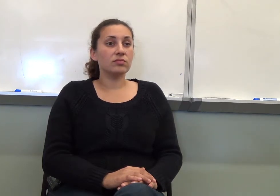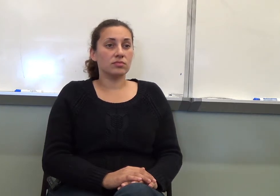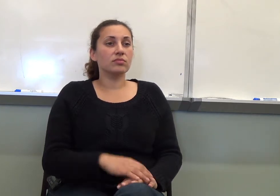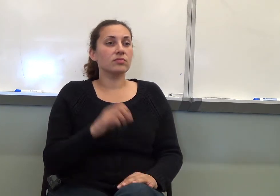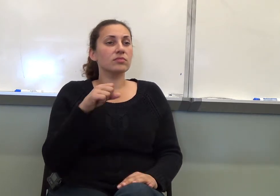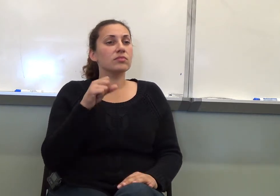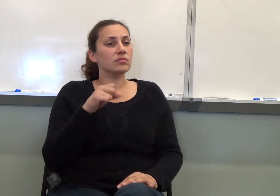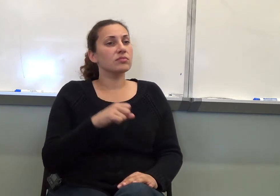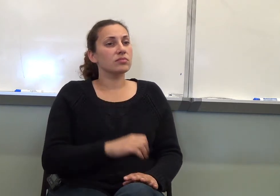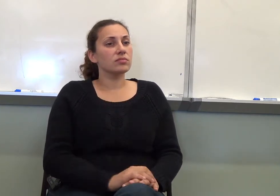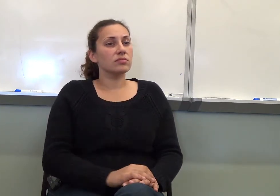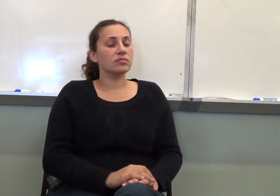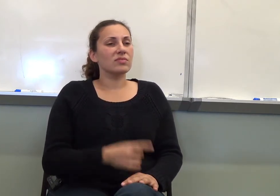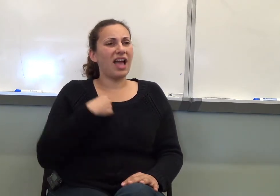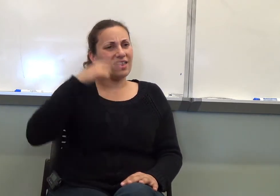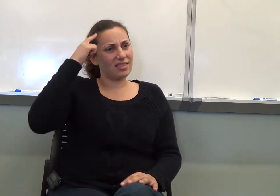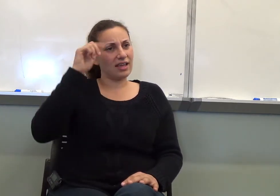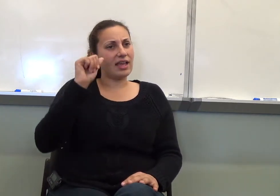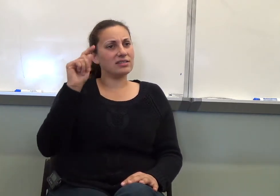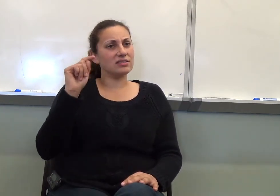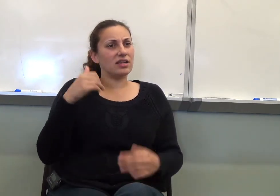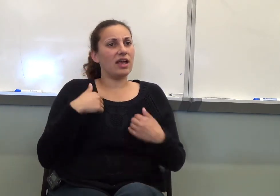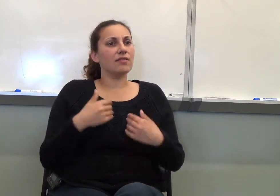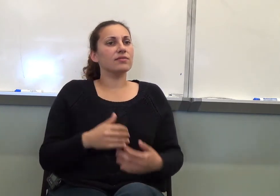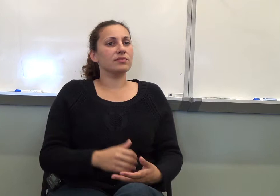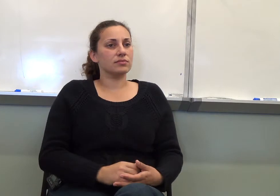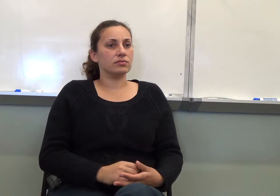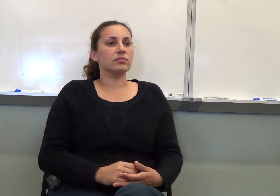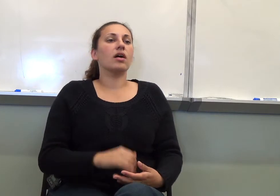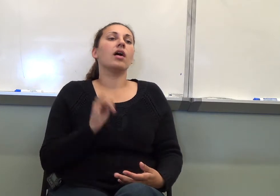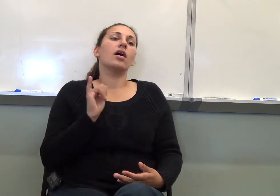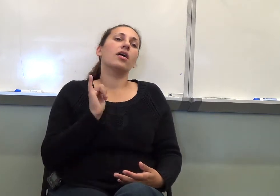-1B. So all of this turns out to be that.